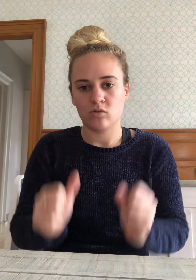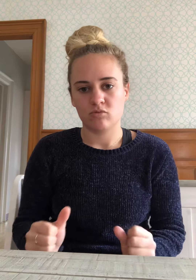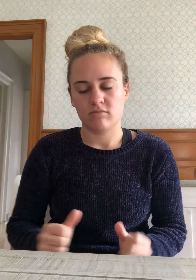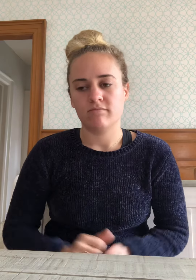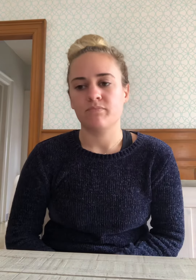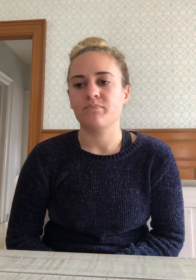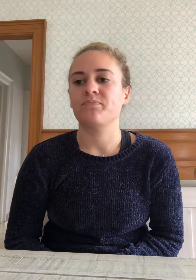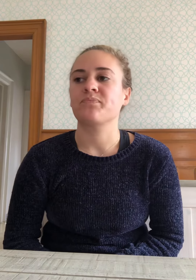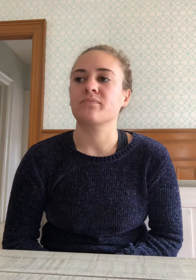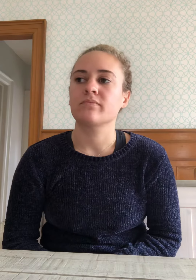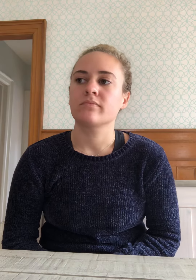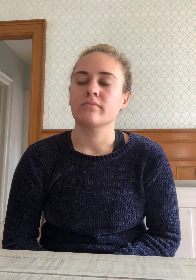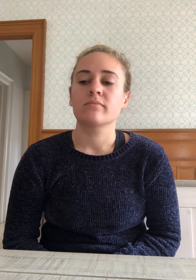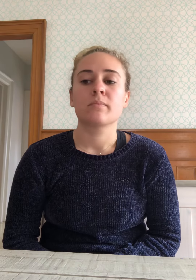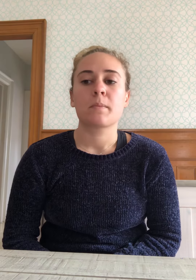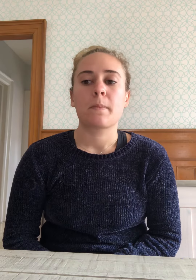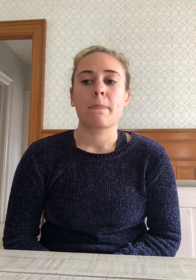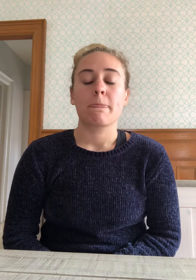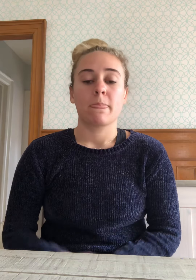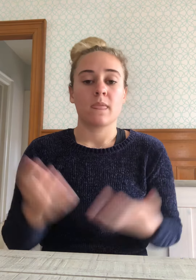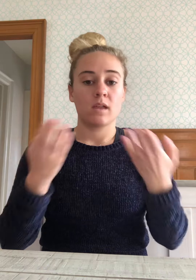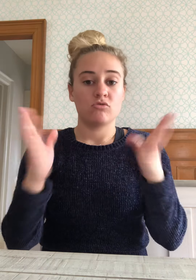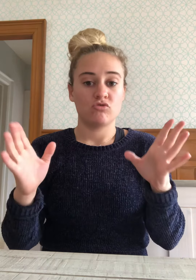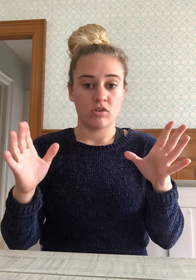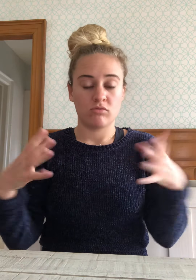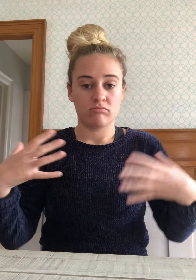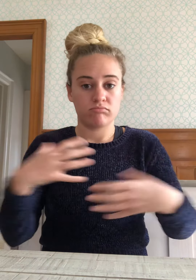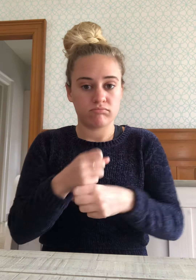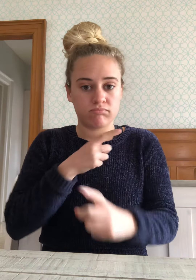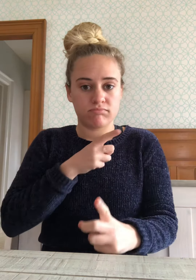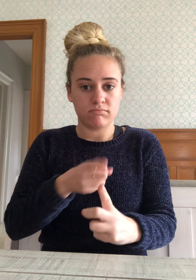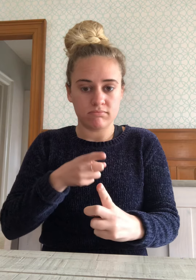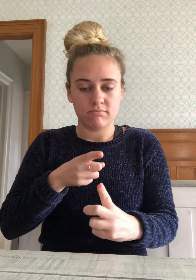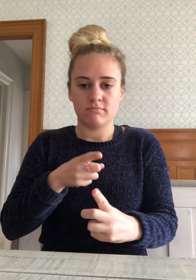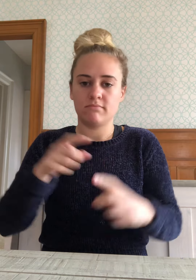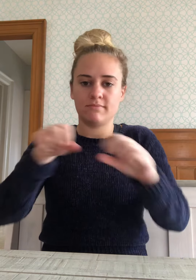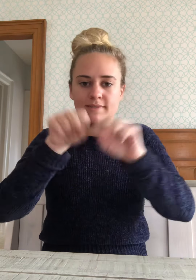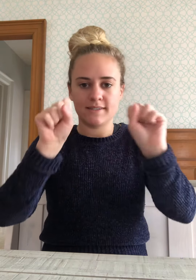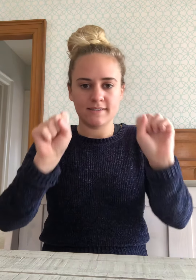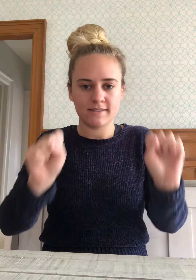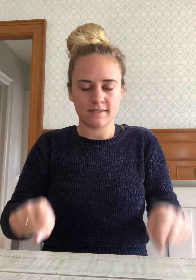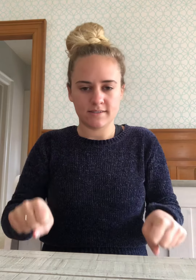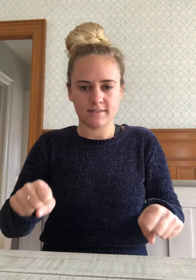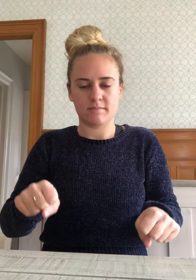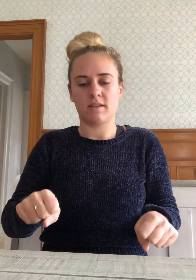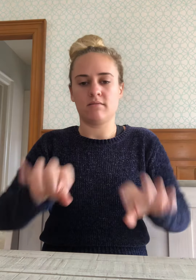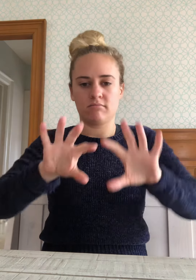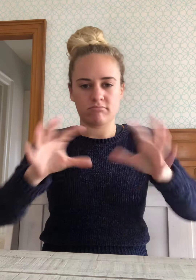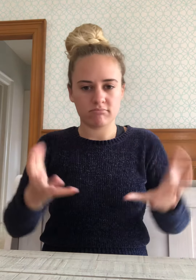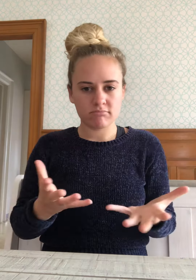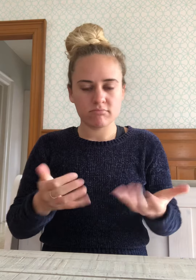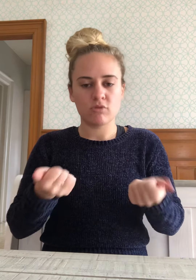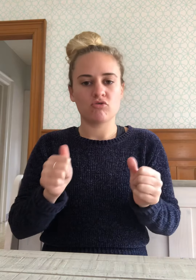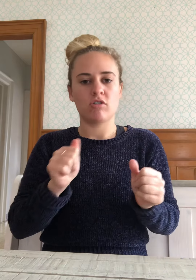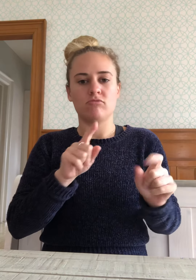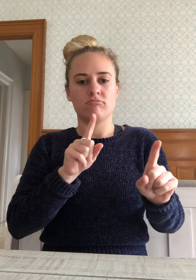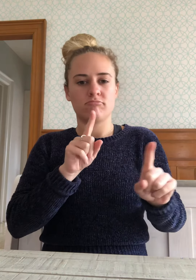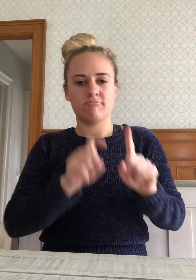So in general, the overview is be systematic. Try to get that full history, try to examine what's going